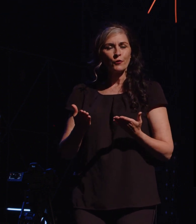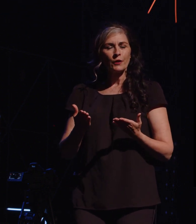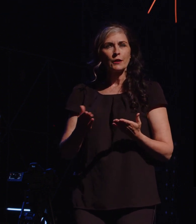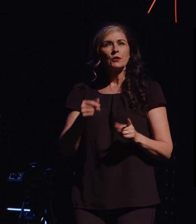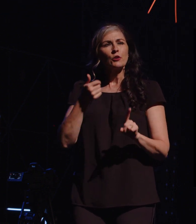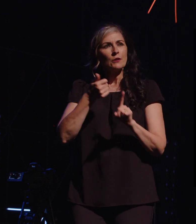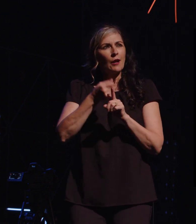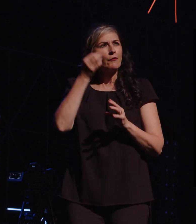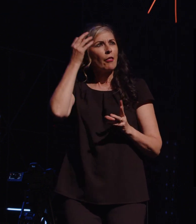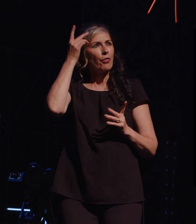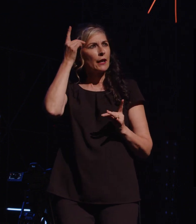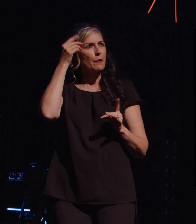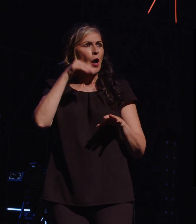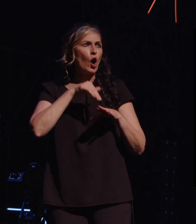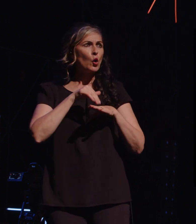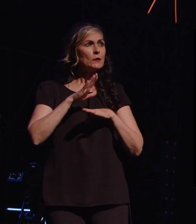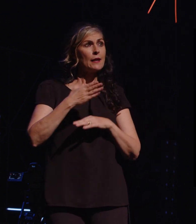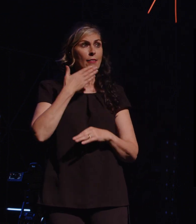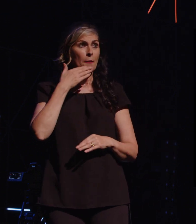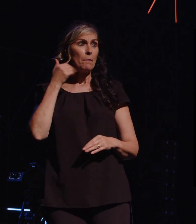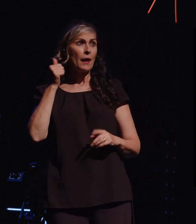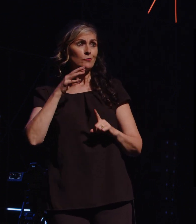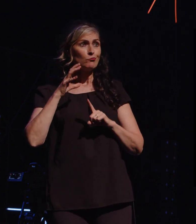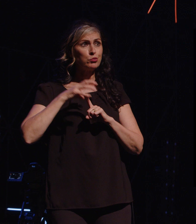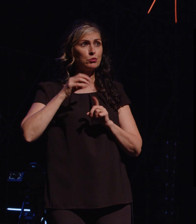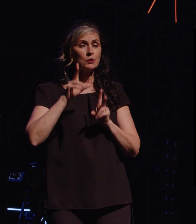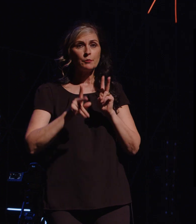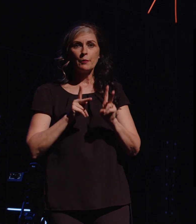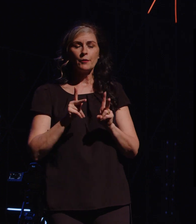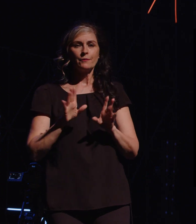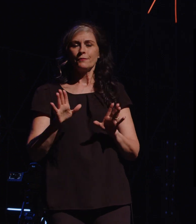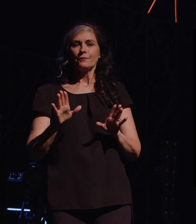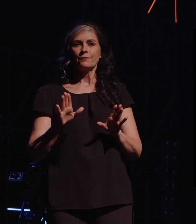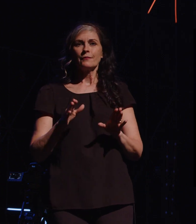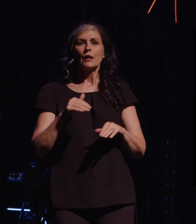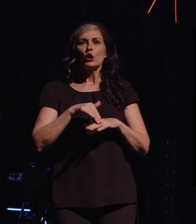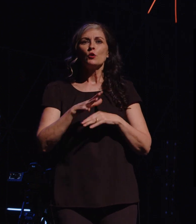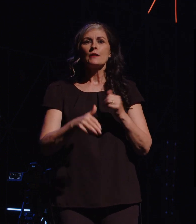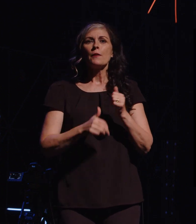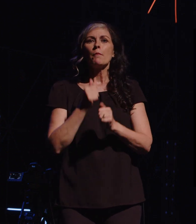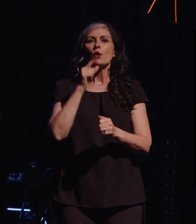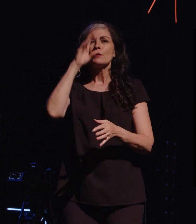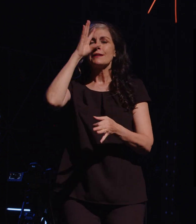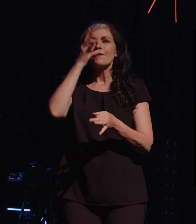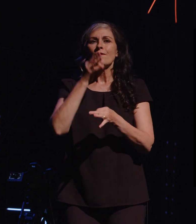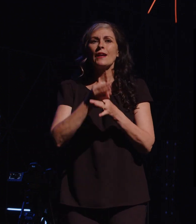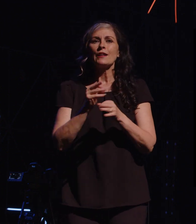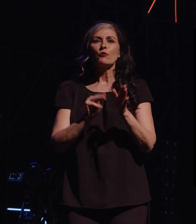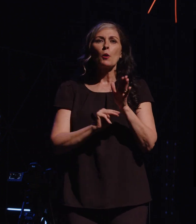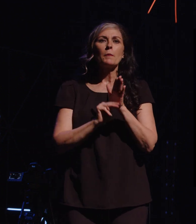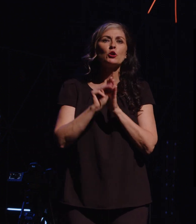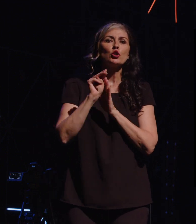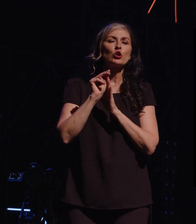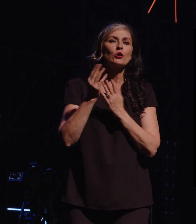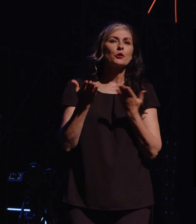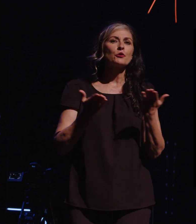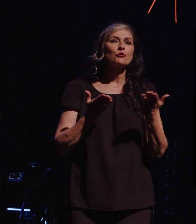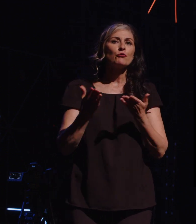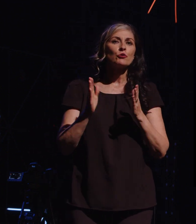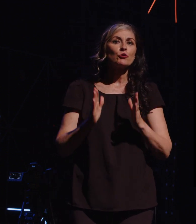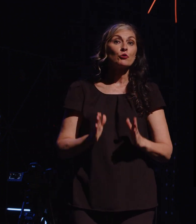as you think of, you know, we want to send our best people, so you want to send your most faithful, mature